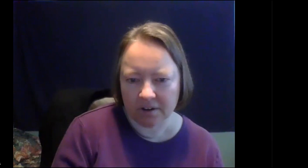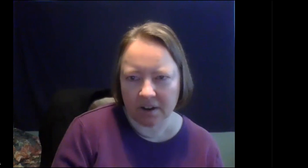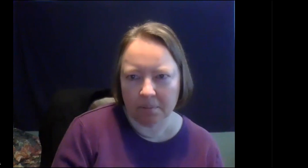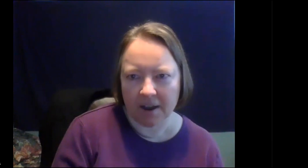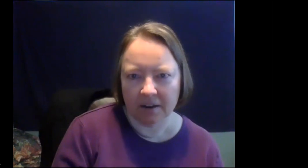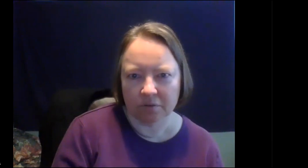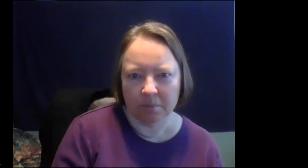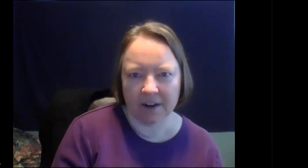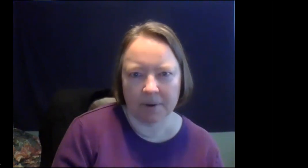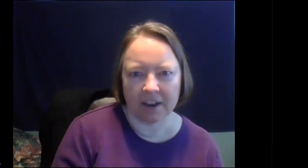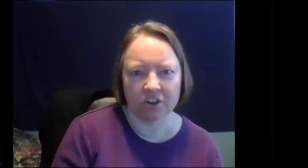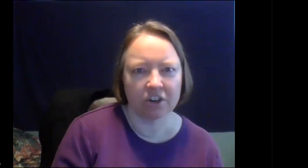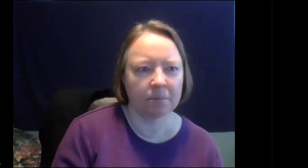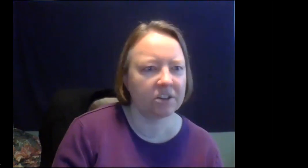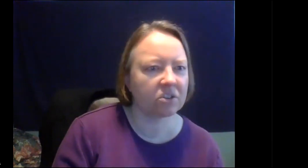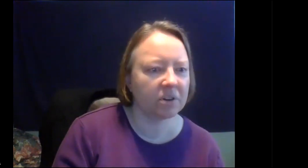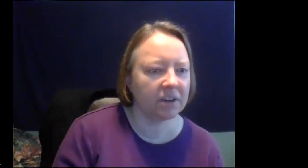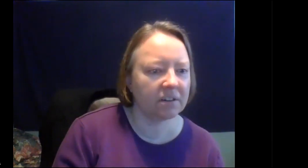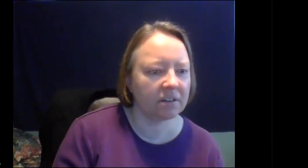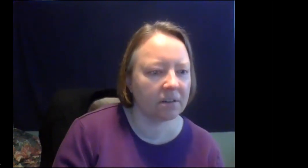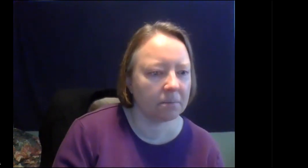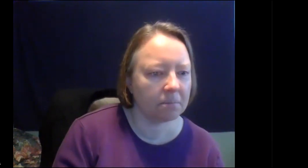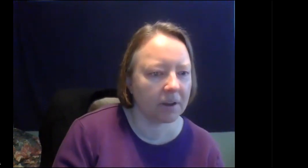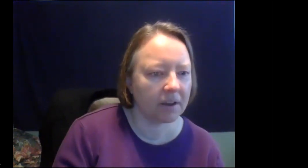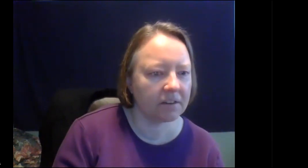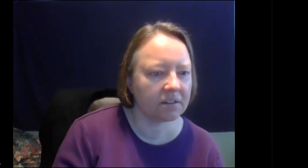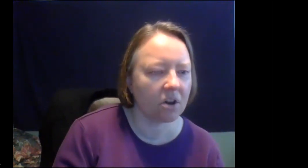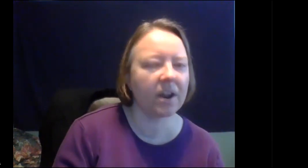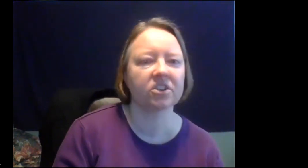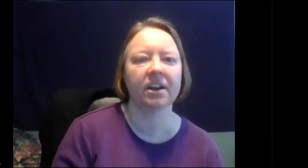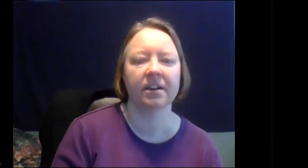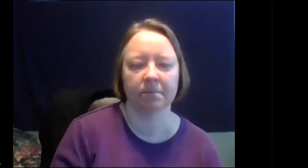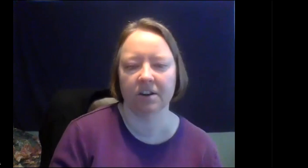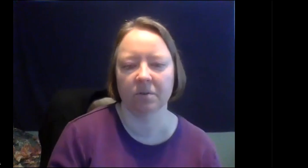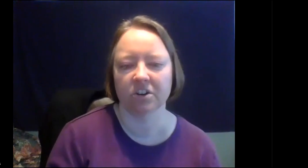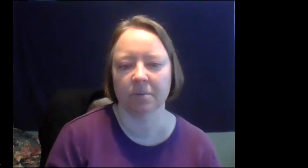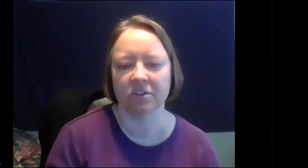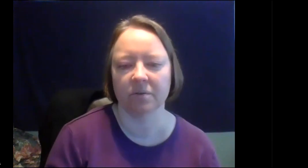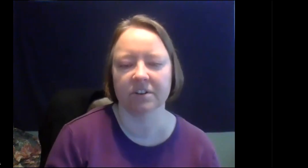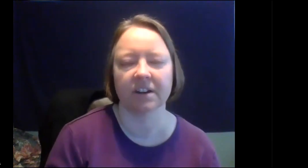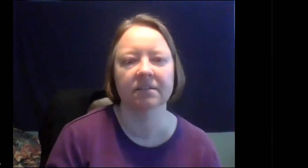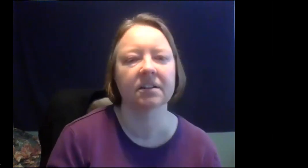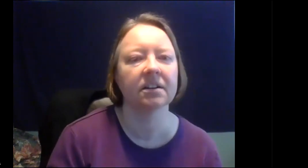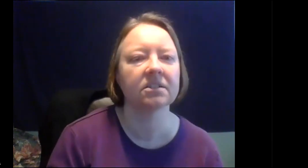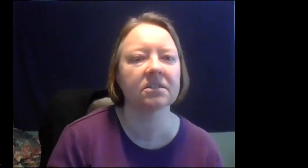PowerPoint on my end for a minute. I'm not going to share my screen, but, oh, actually I am. I do want to share my screen for a second